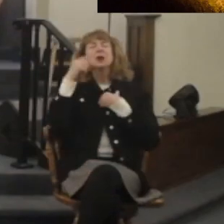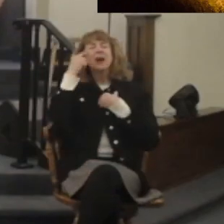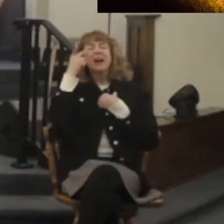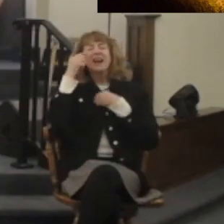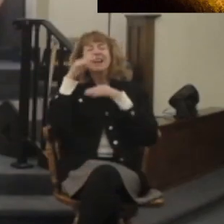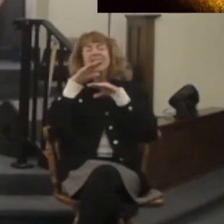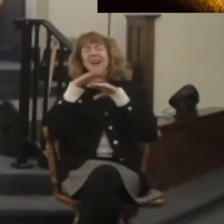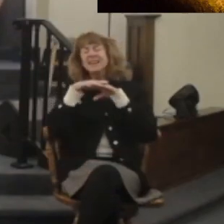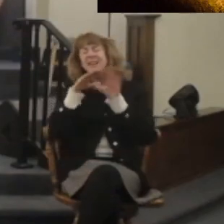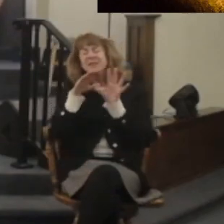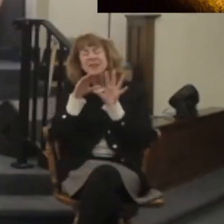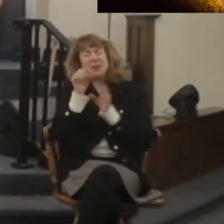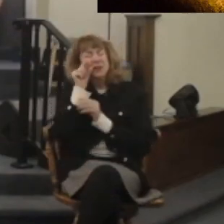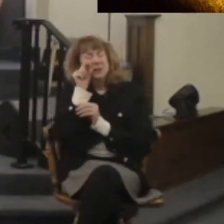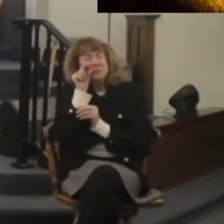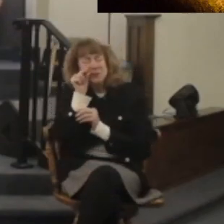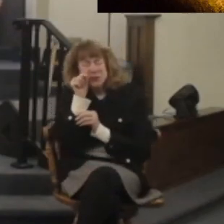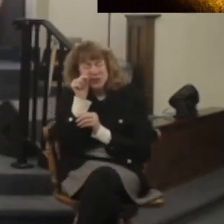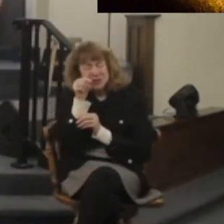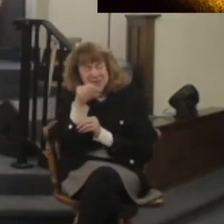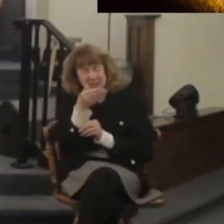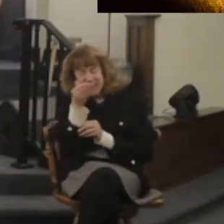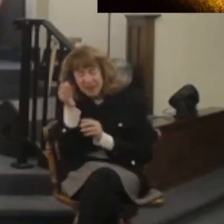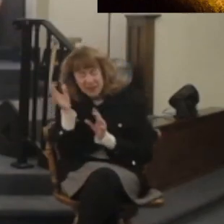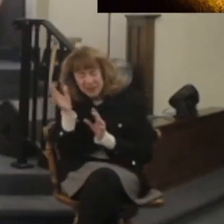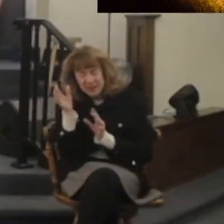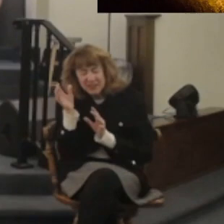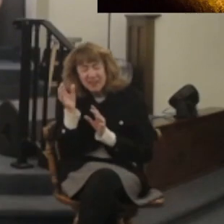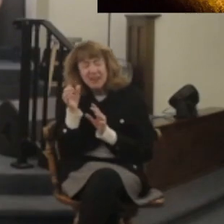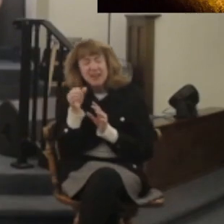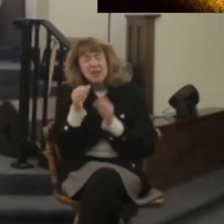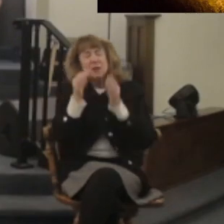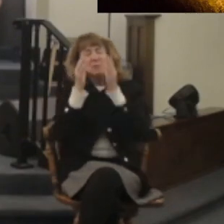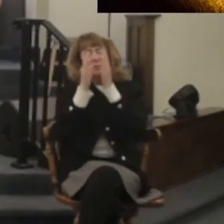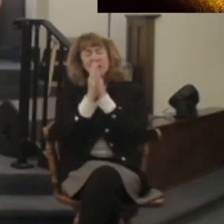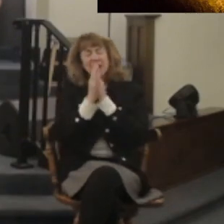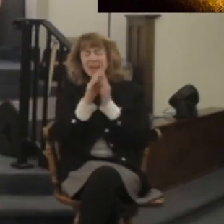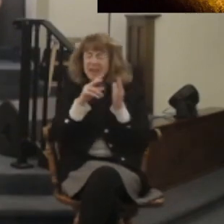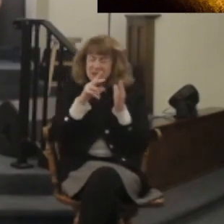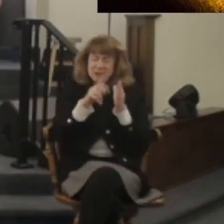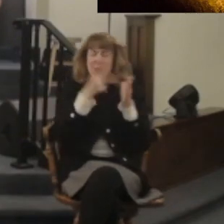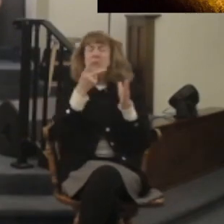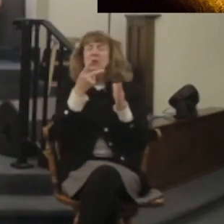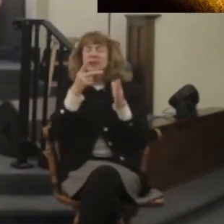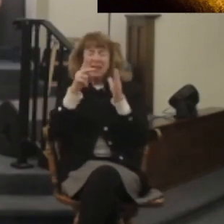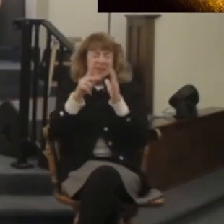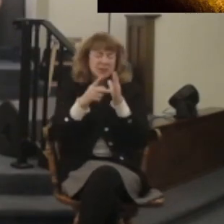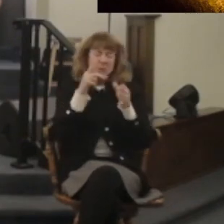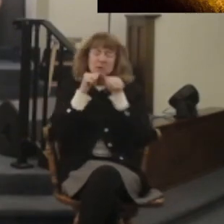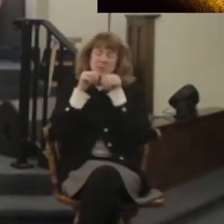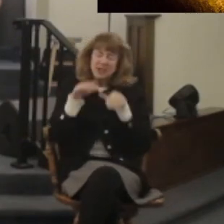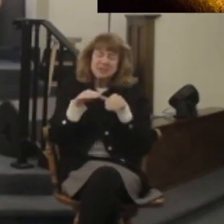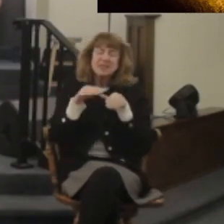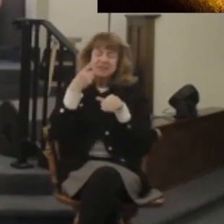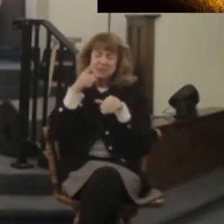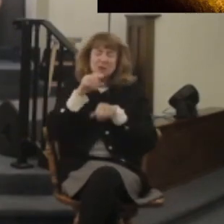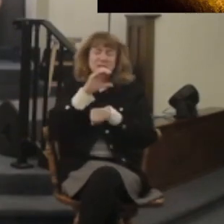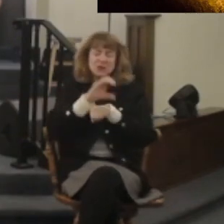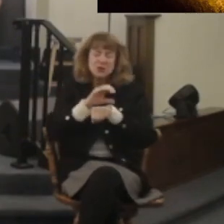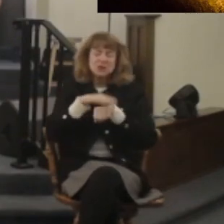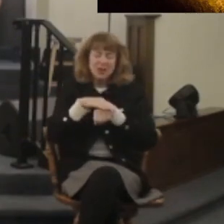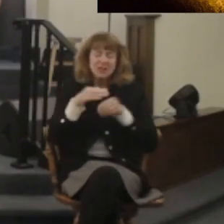Right now, Father, I pray a double portion over the church on the boulevard.